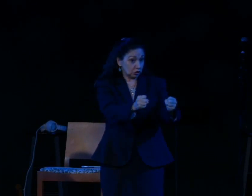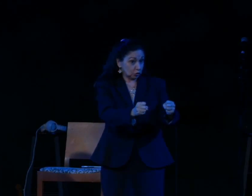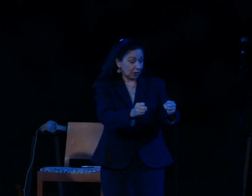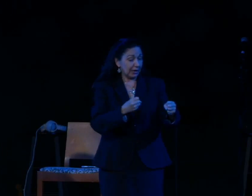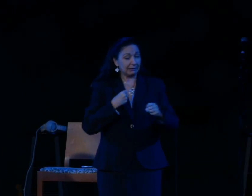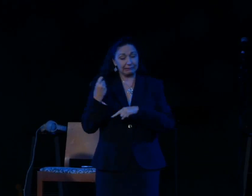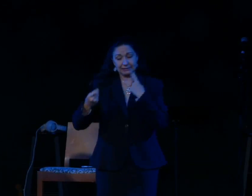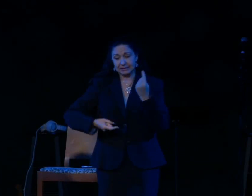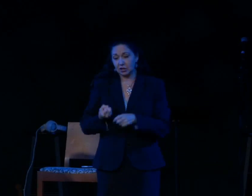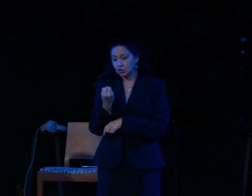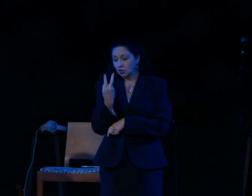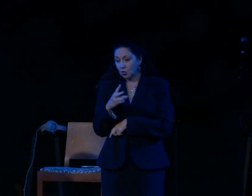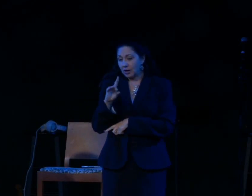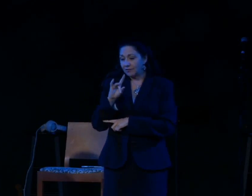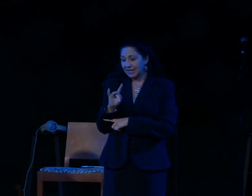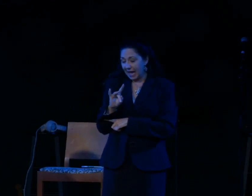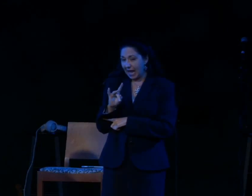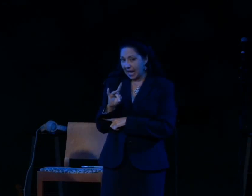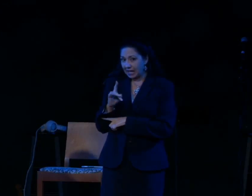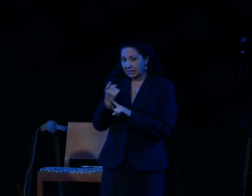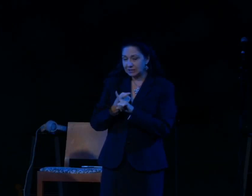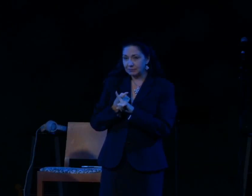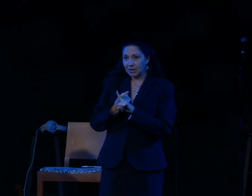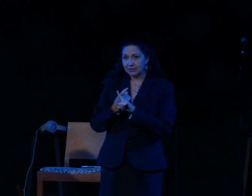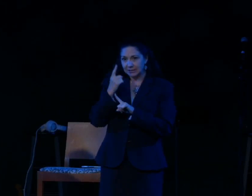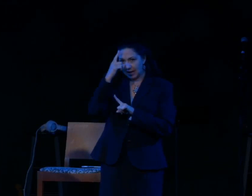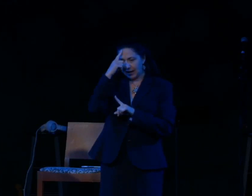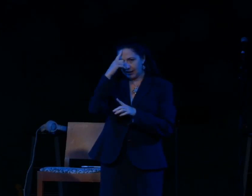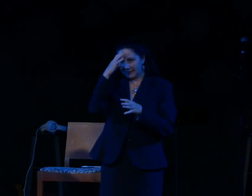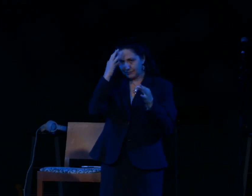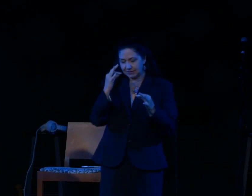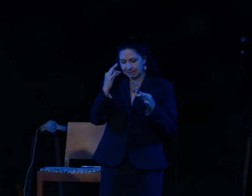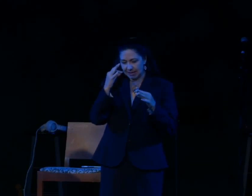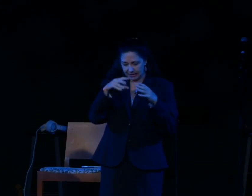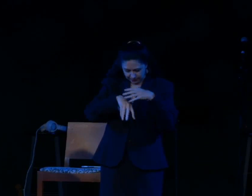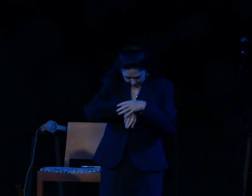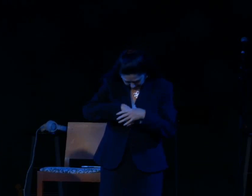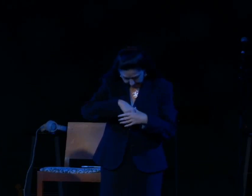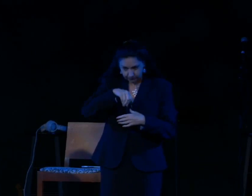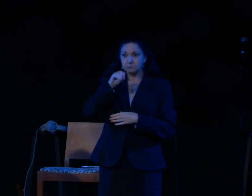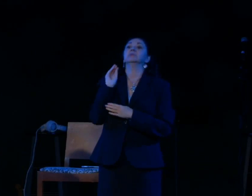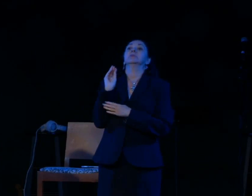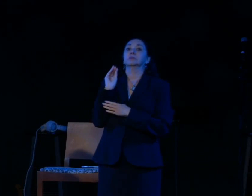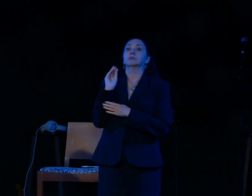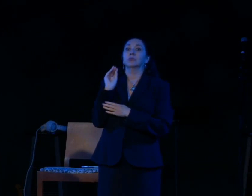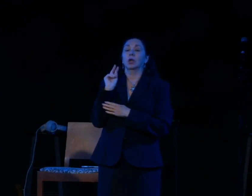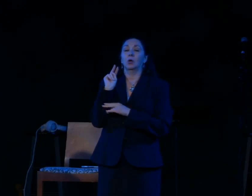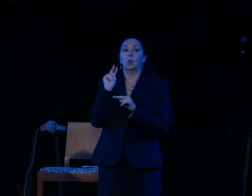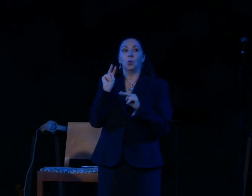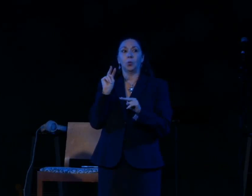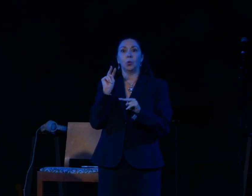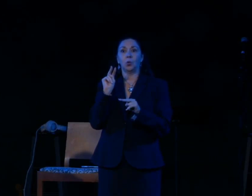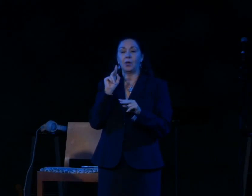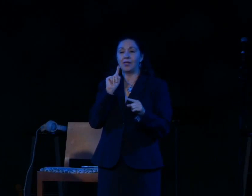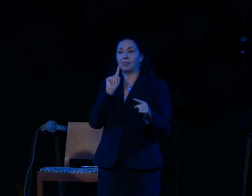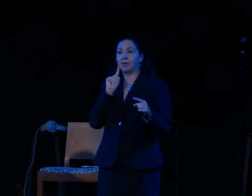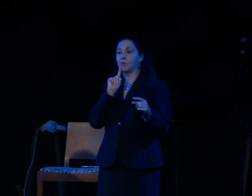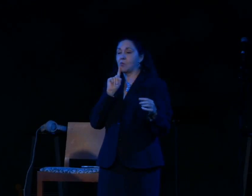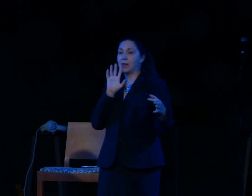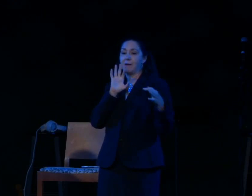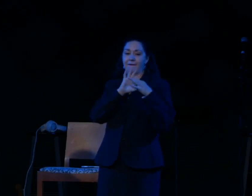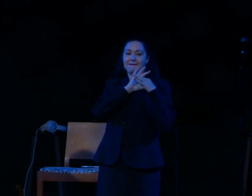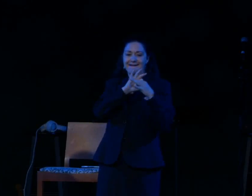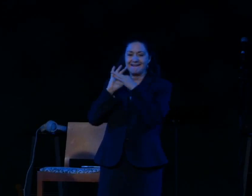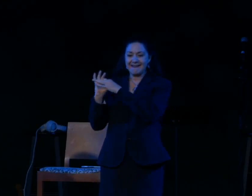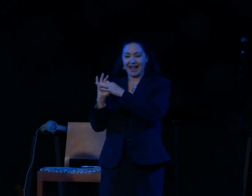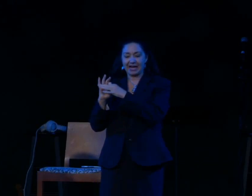I have decided to take my head out of the sand and to really take seriously the fact that we are in covenant with one another,